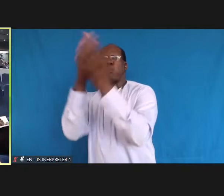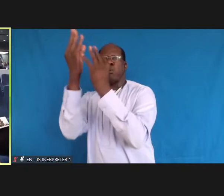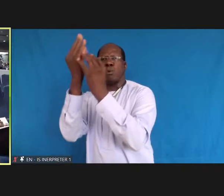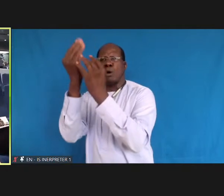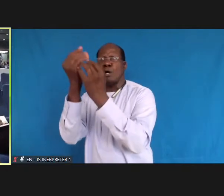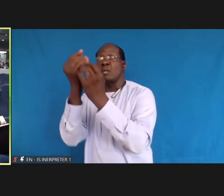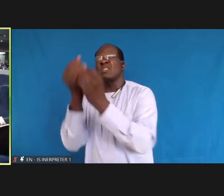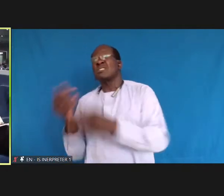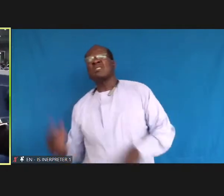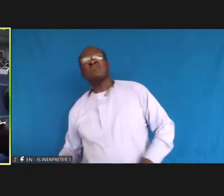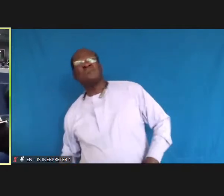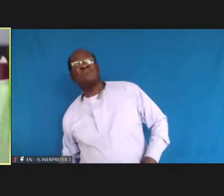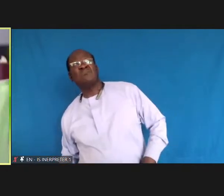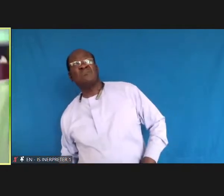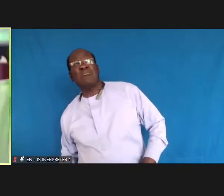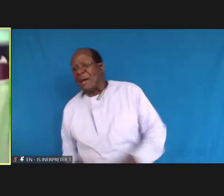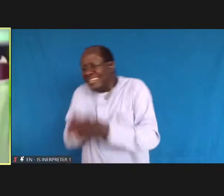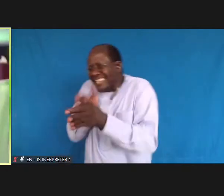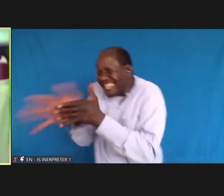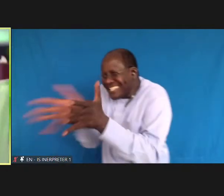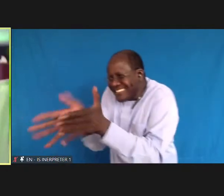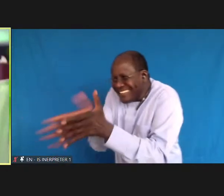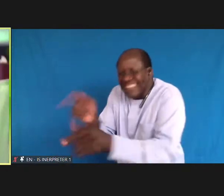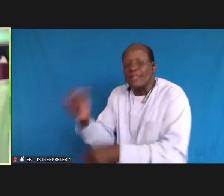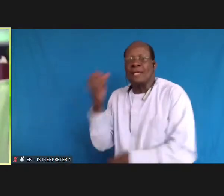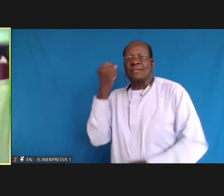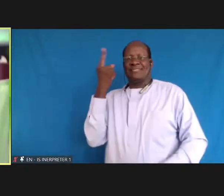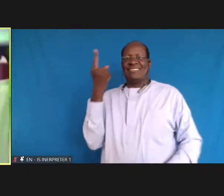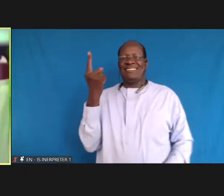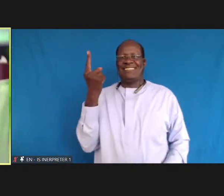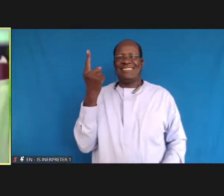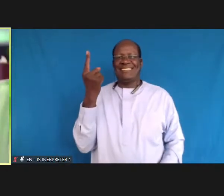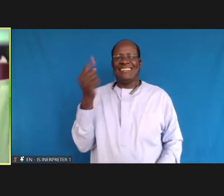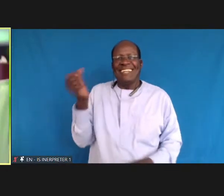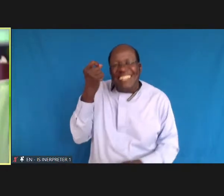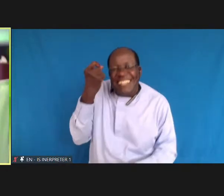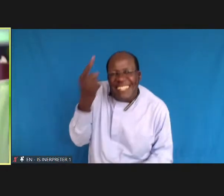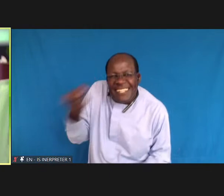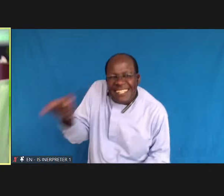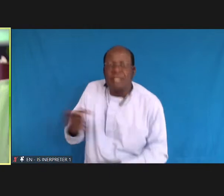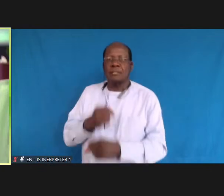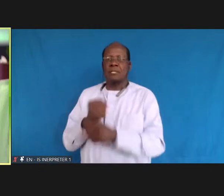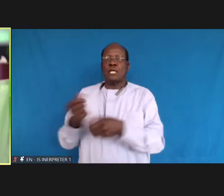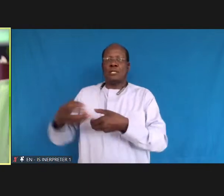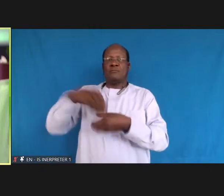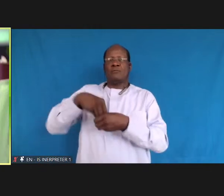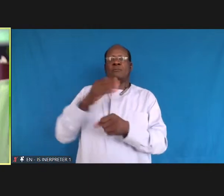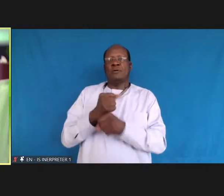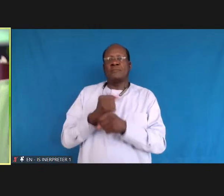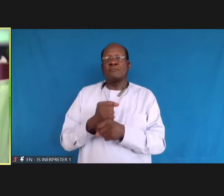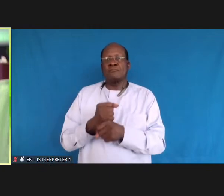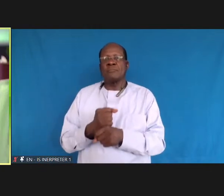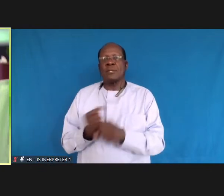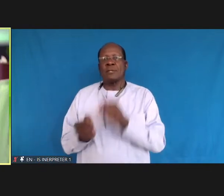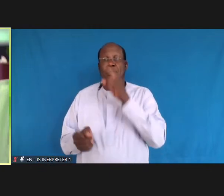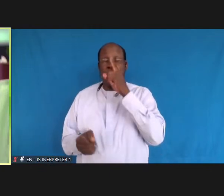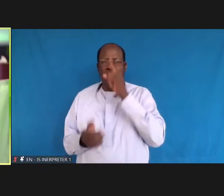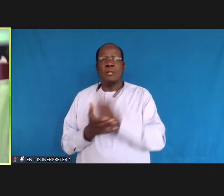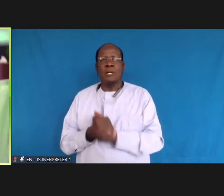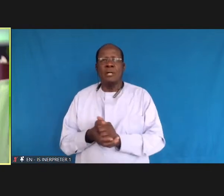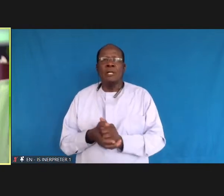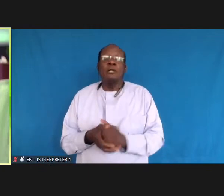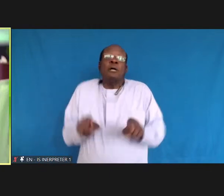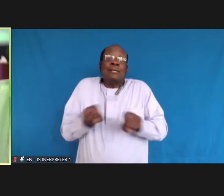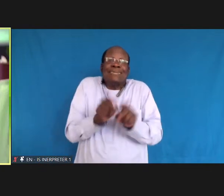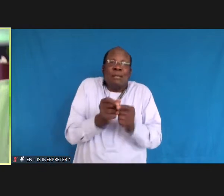that the little thing that they dispose on the trashes on the floor, it's going to